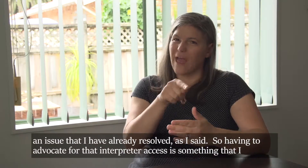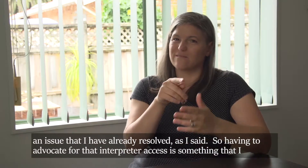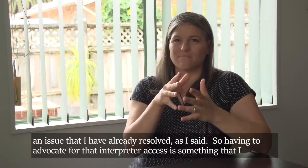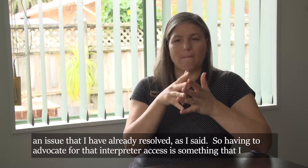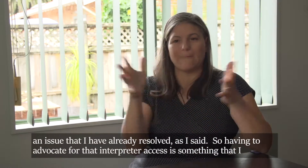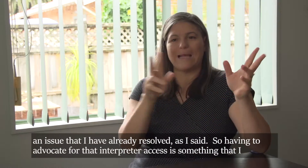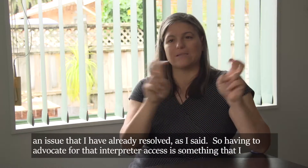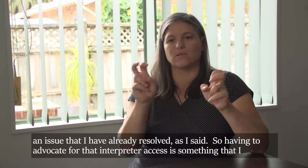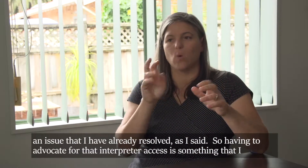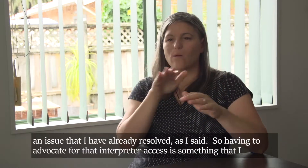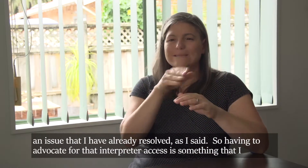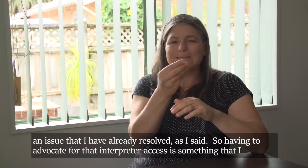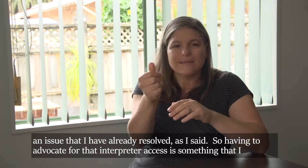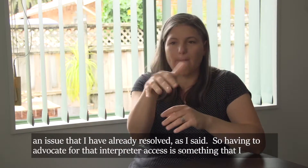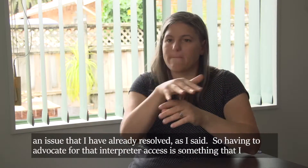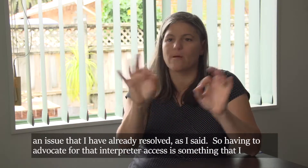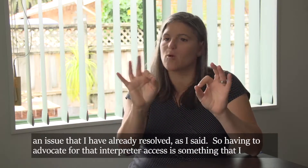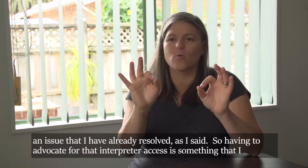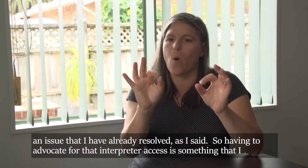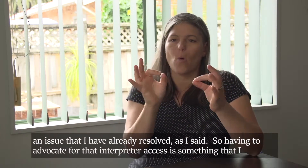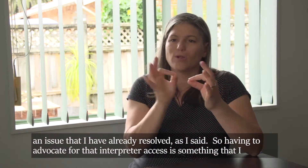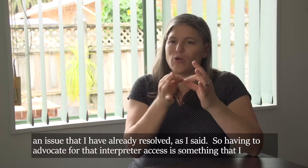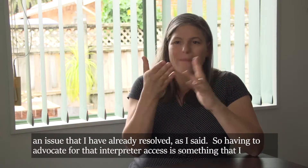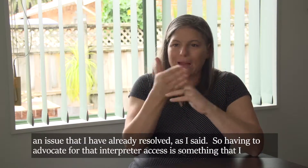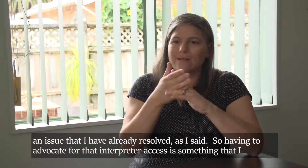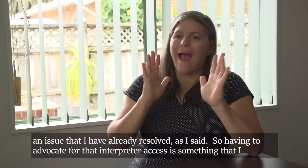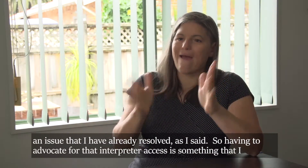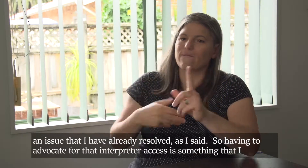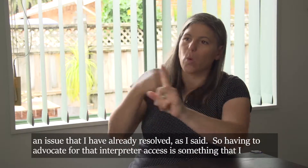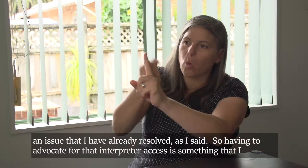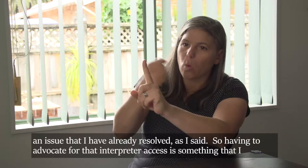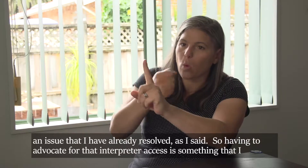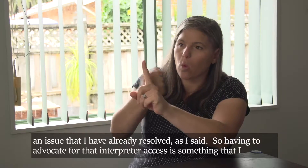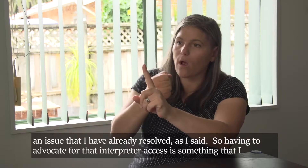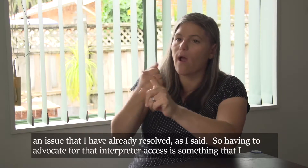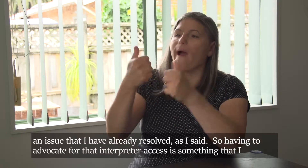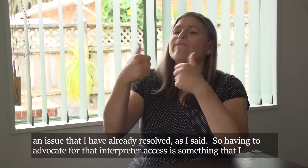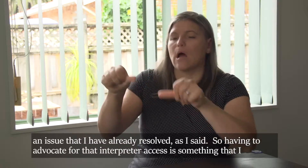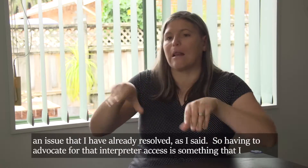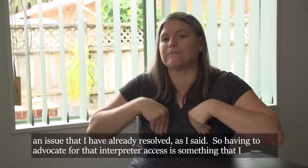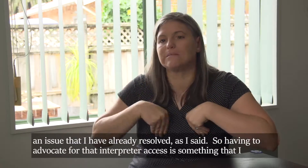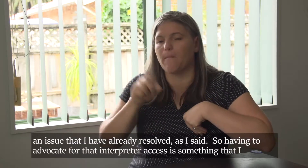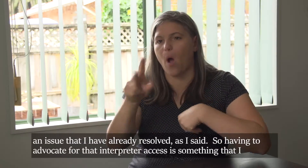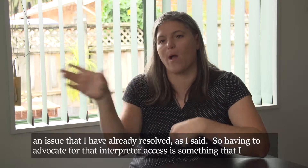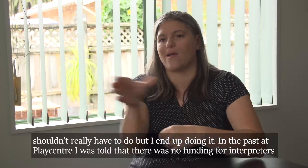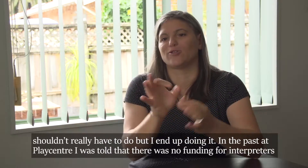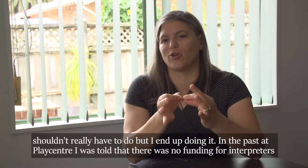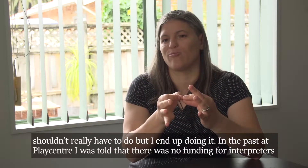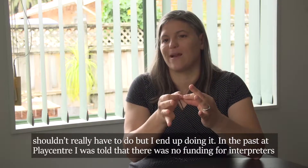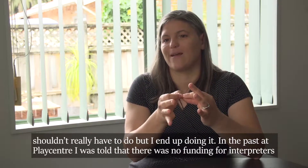So having to advocate for that interpreter access is something that I shouldn't really have to